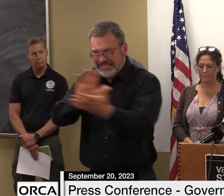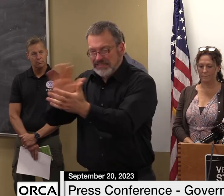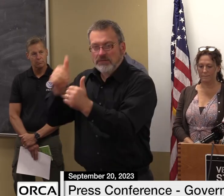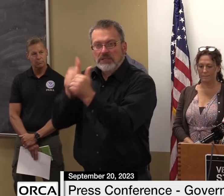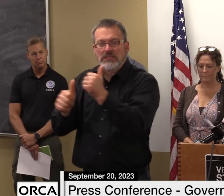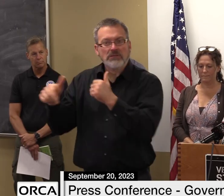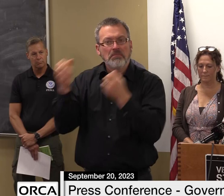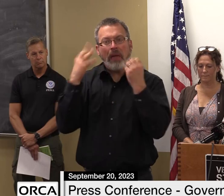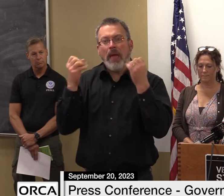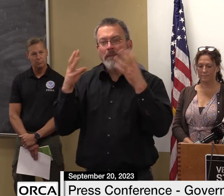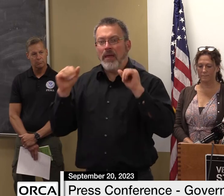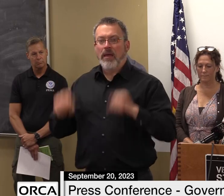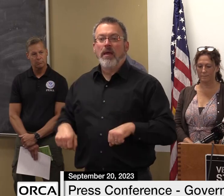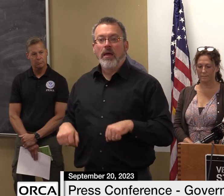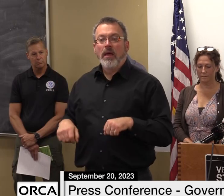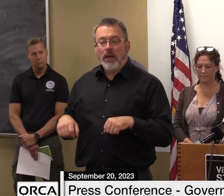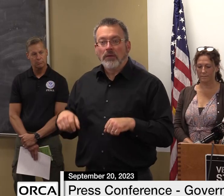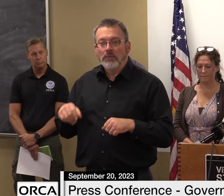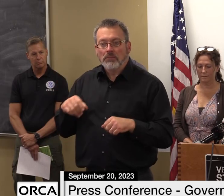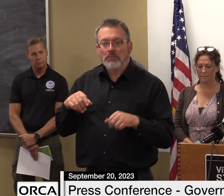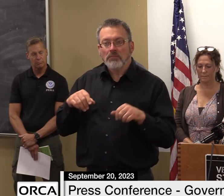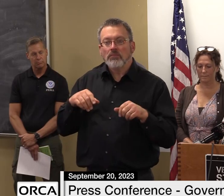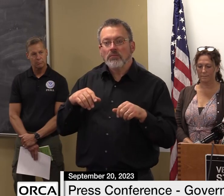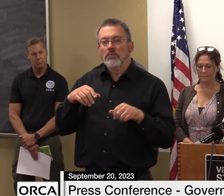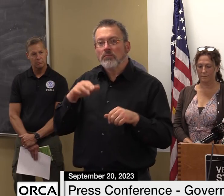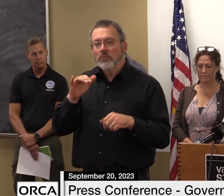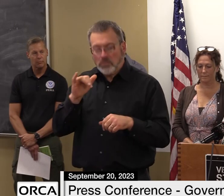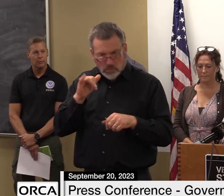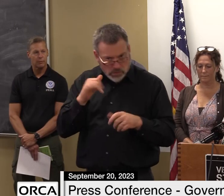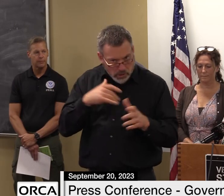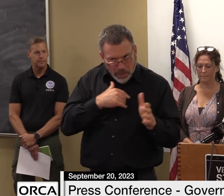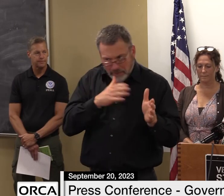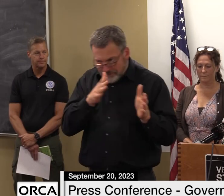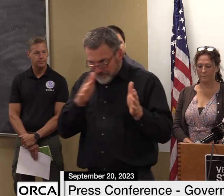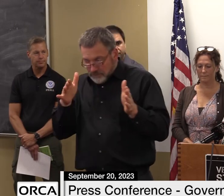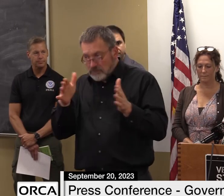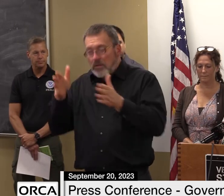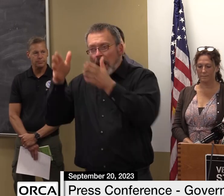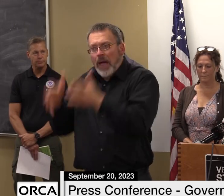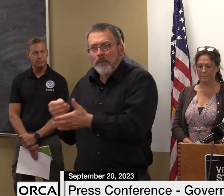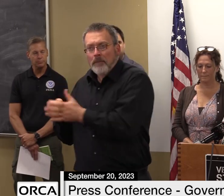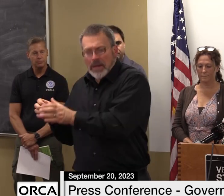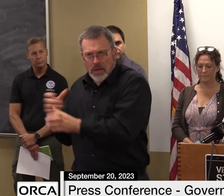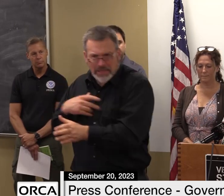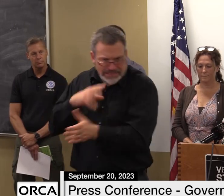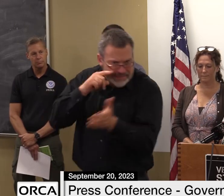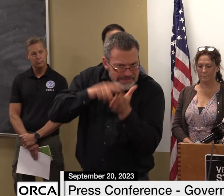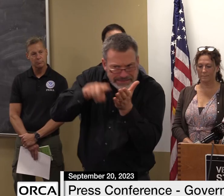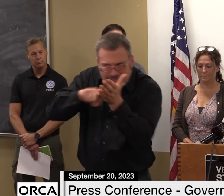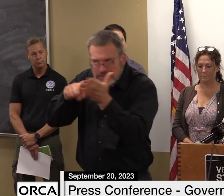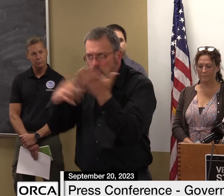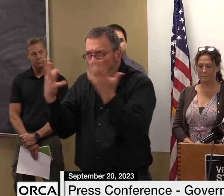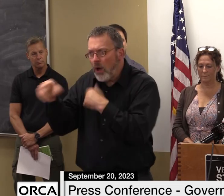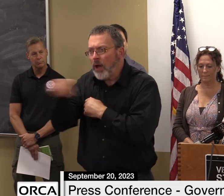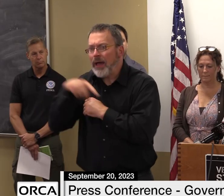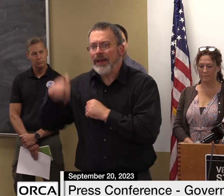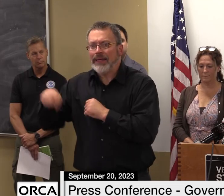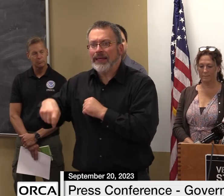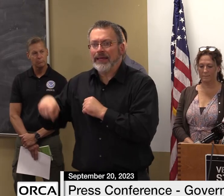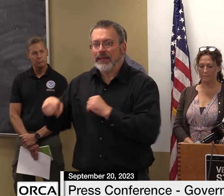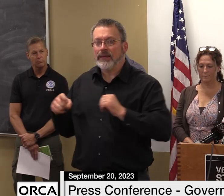committing the entire $20 million. But now that employers have had several weeks to apply, we know there's